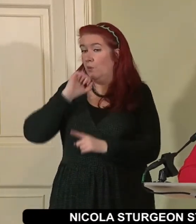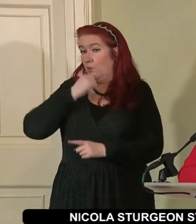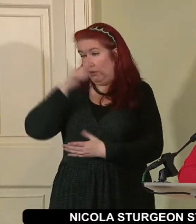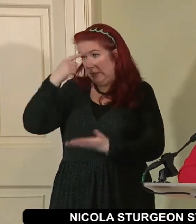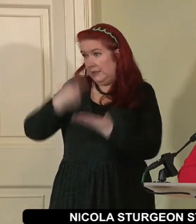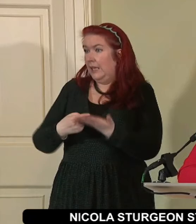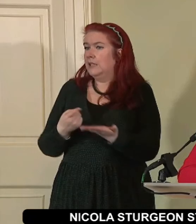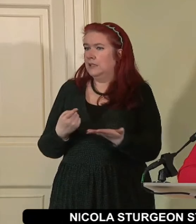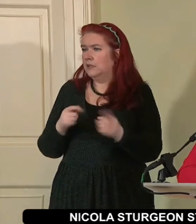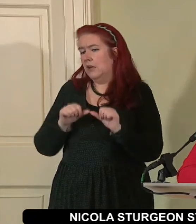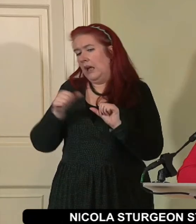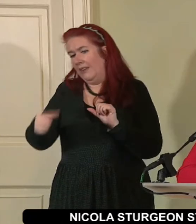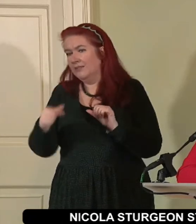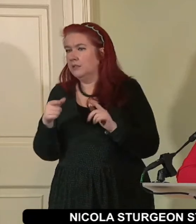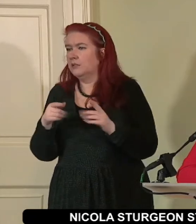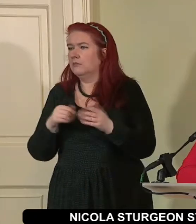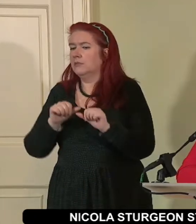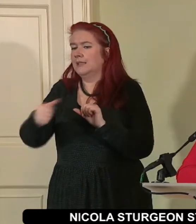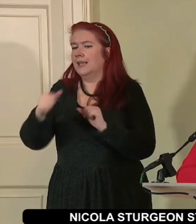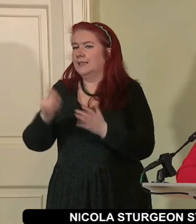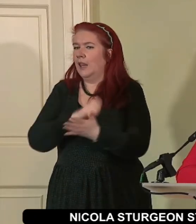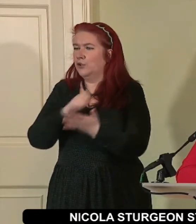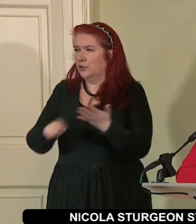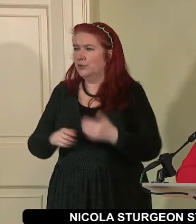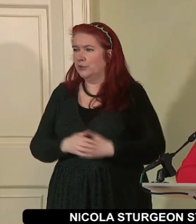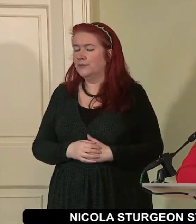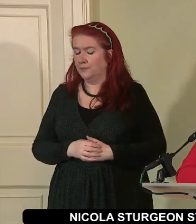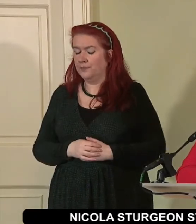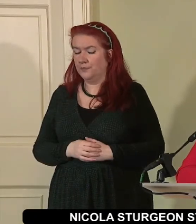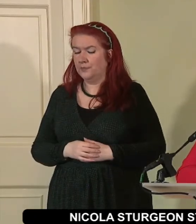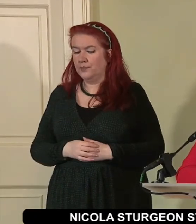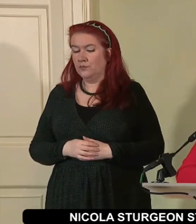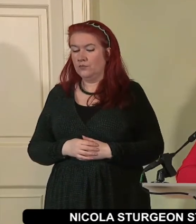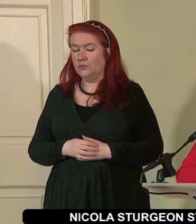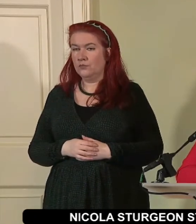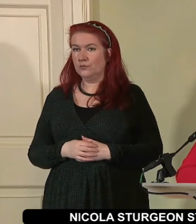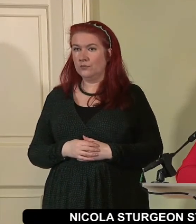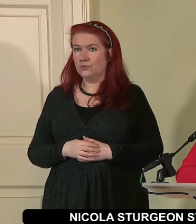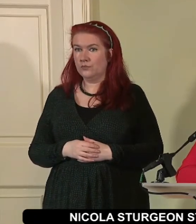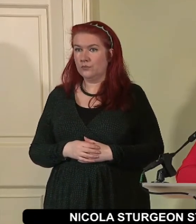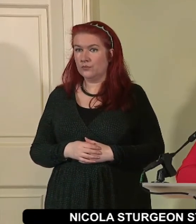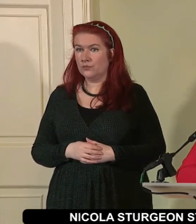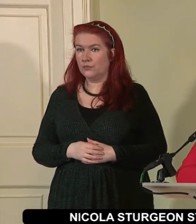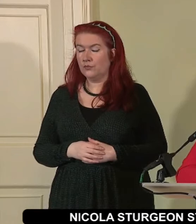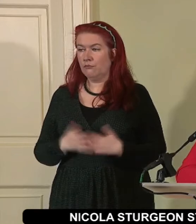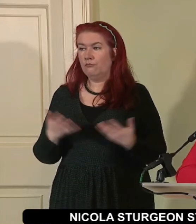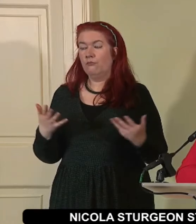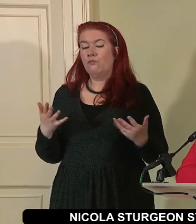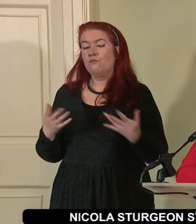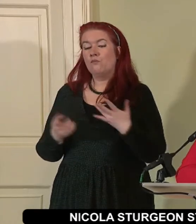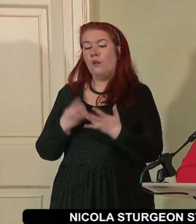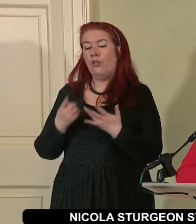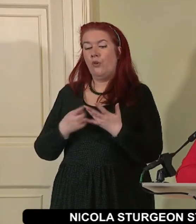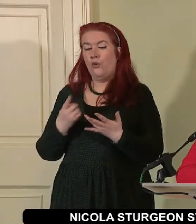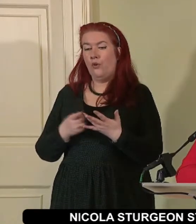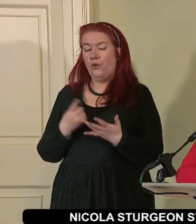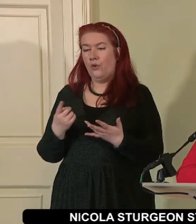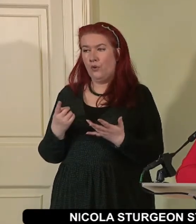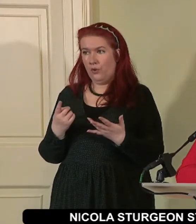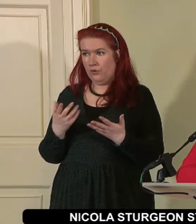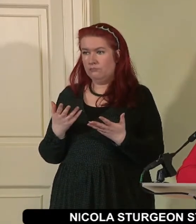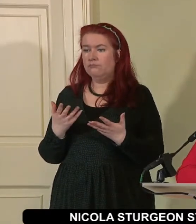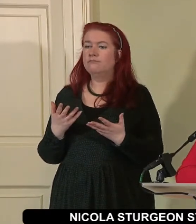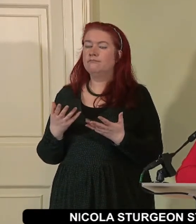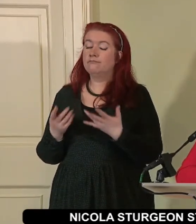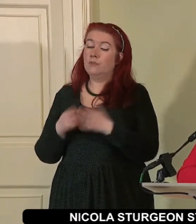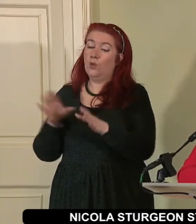about beyond that, nearer the time of the next election. You know, the other body of